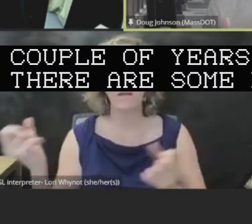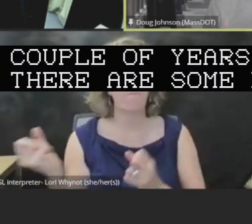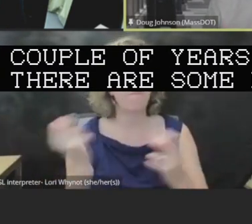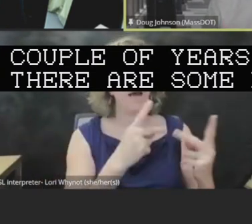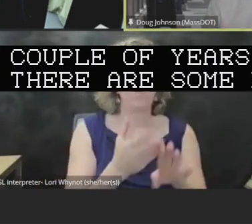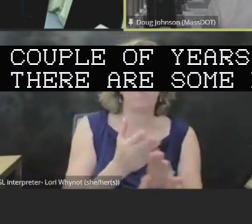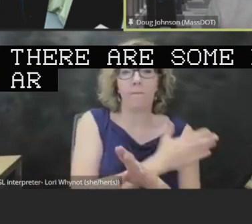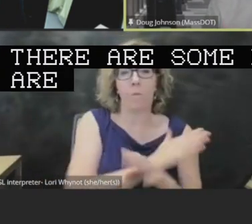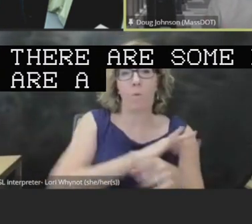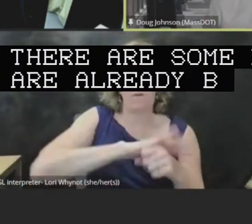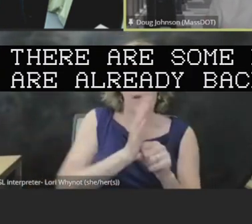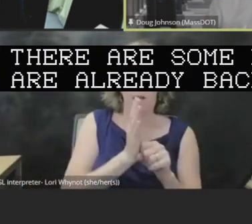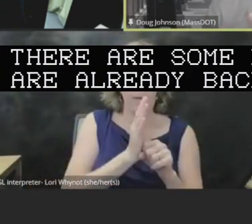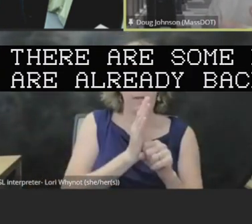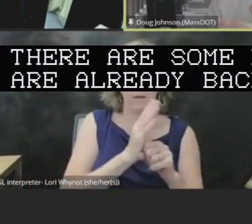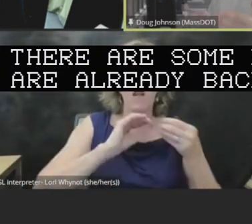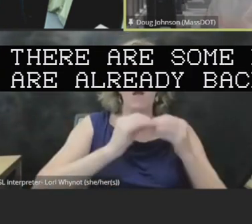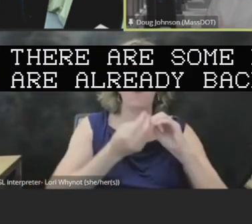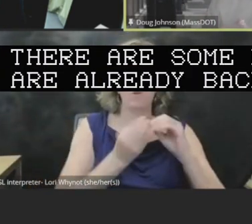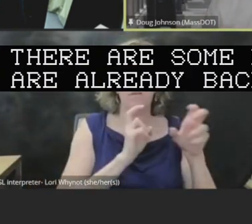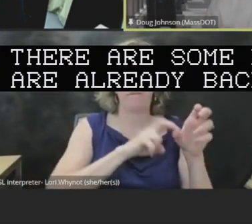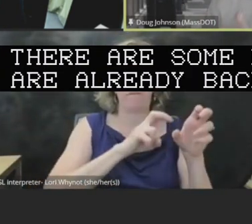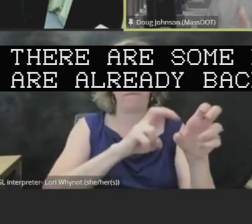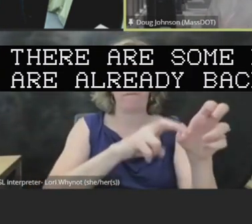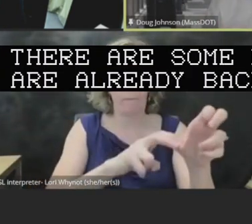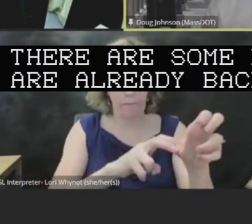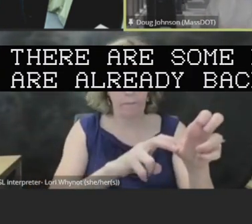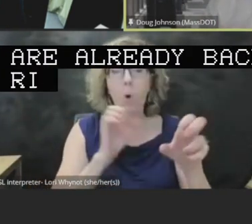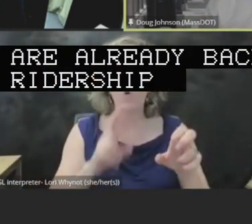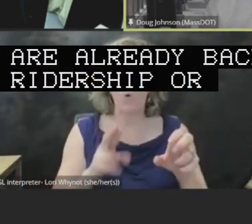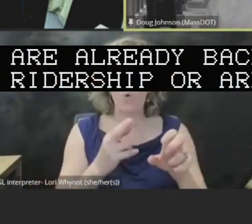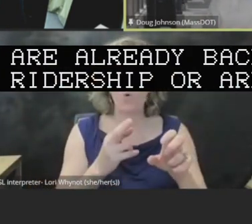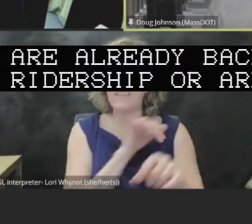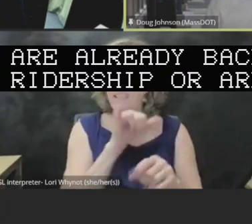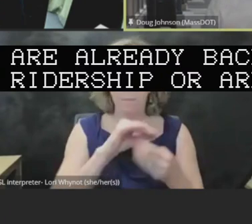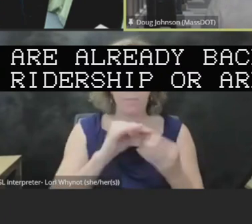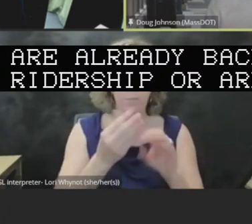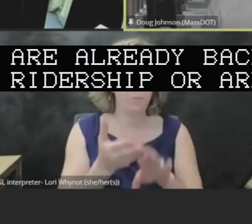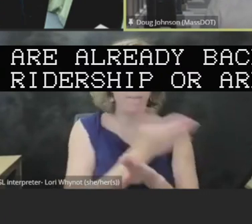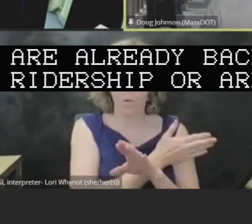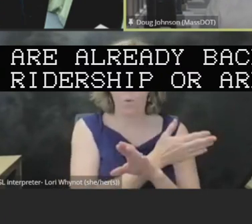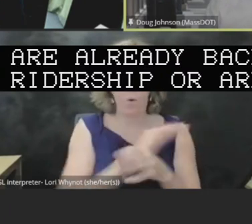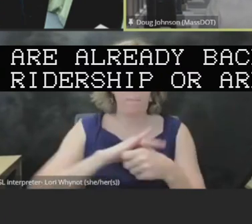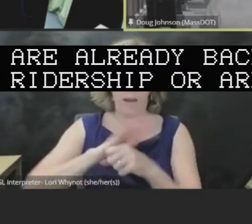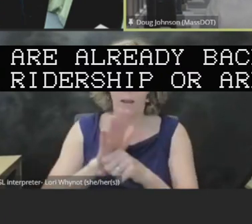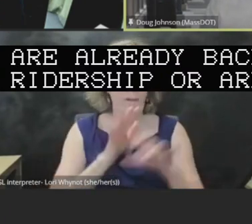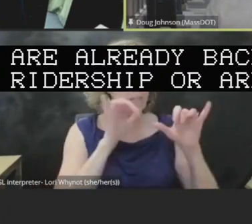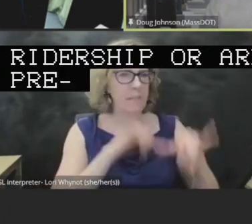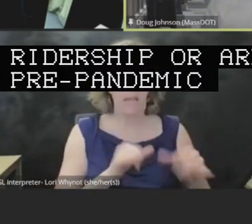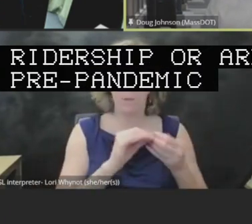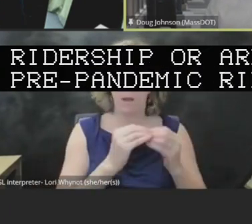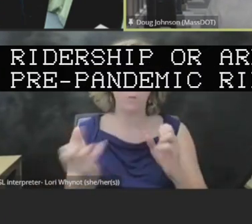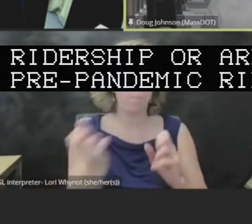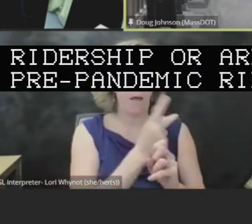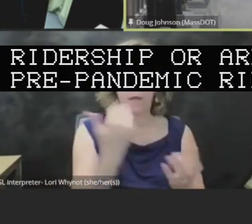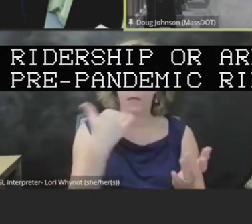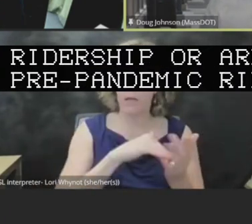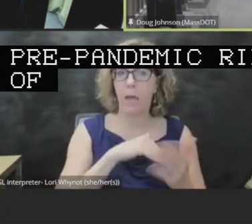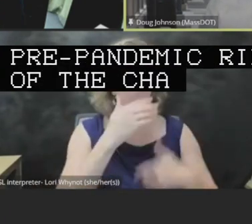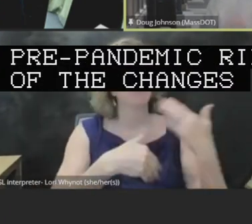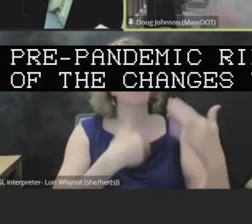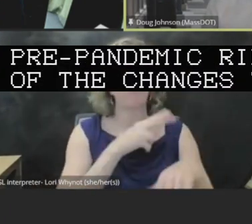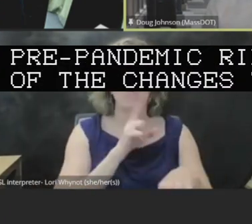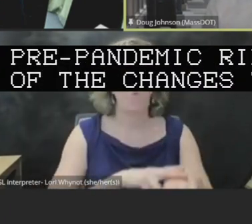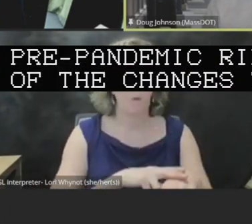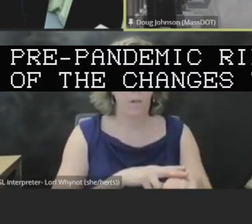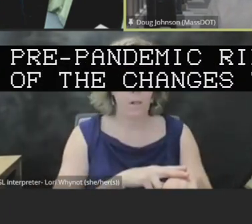ridership or are starting to exceed pre-pandemic ridership. So some of the changes that we make will be